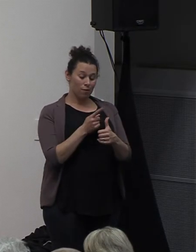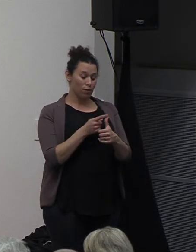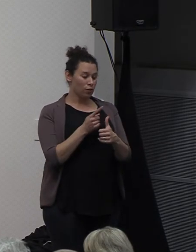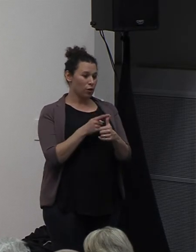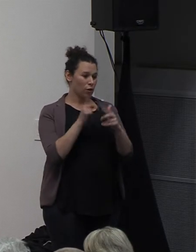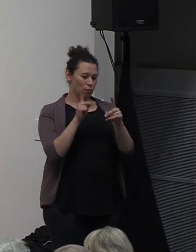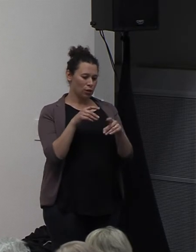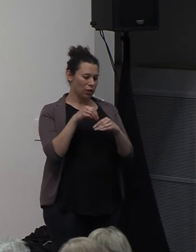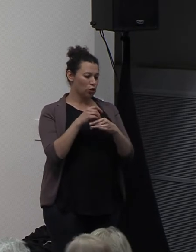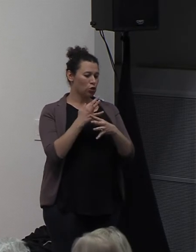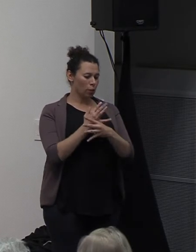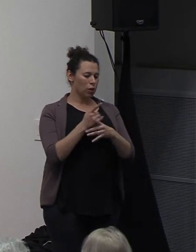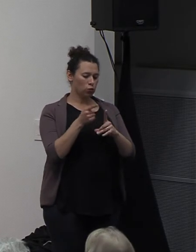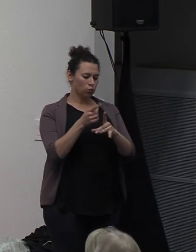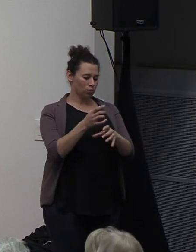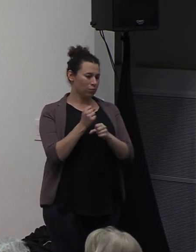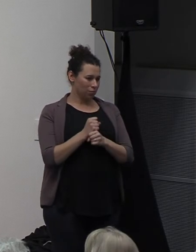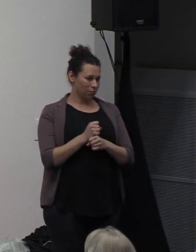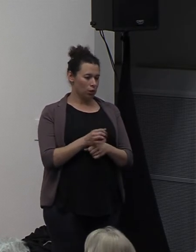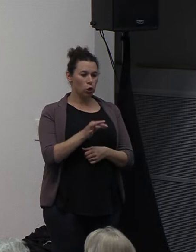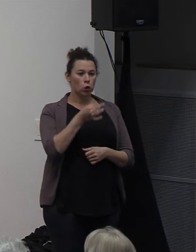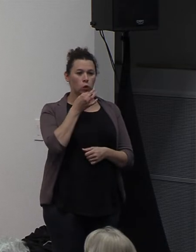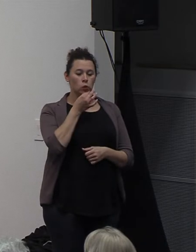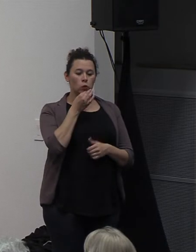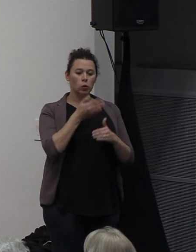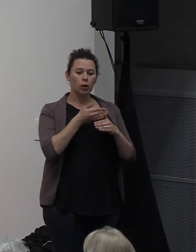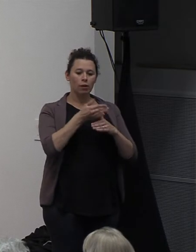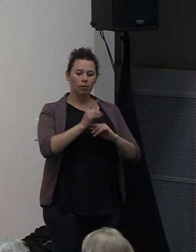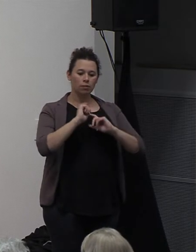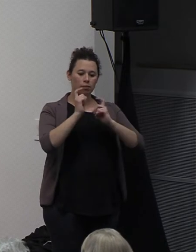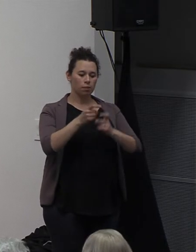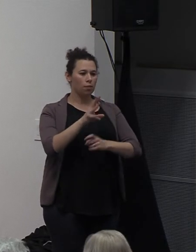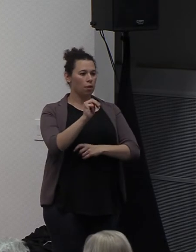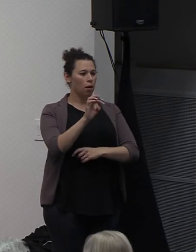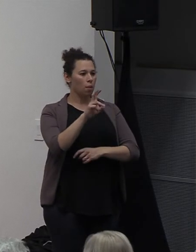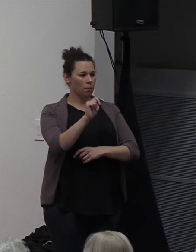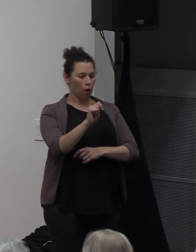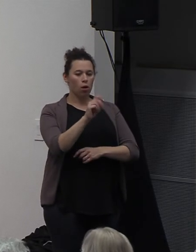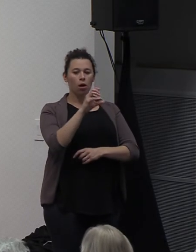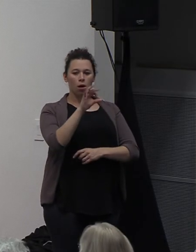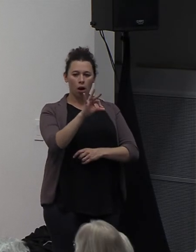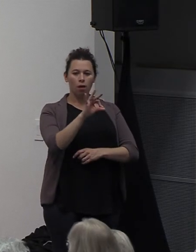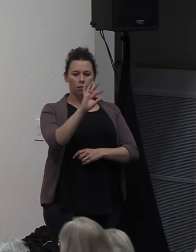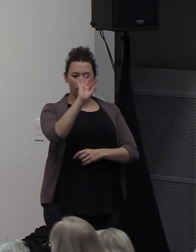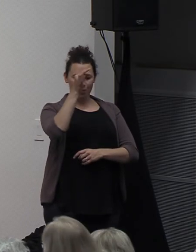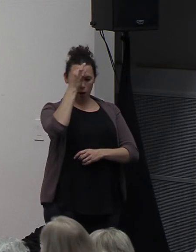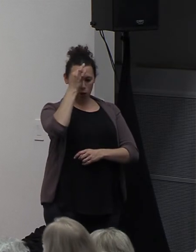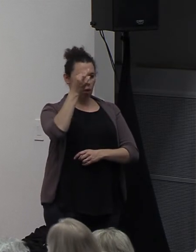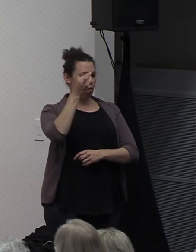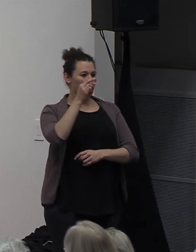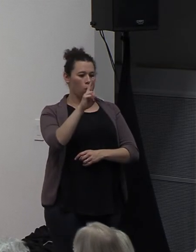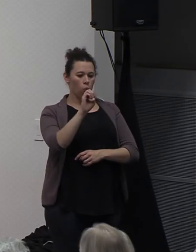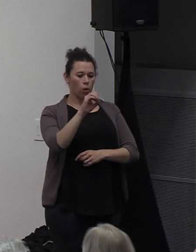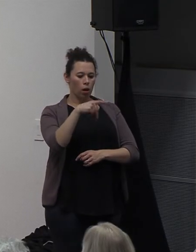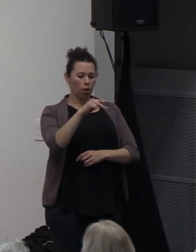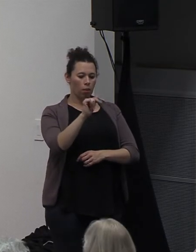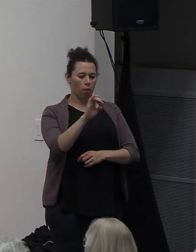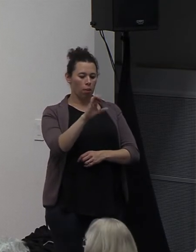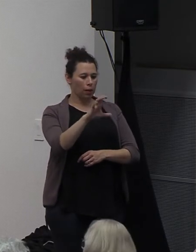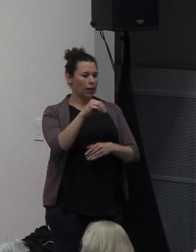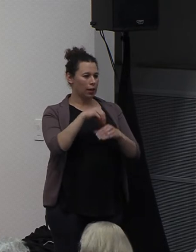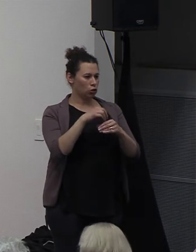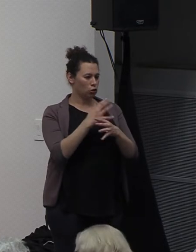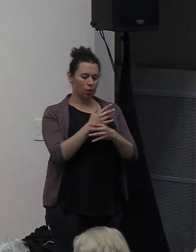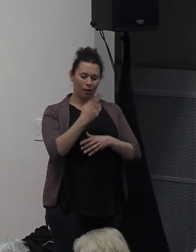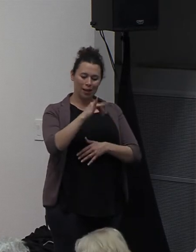Soon thereafter, he was awarded the Order of Merit of the Federal Republic of Germany, the highest tribute that can be paid to individuals